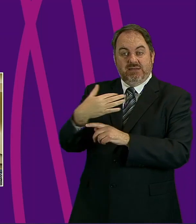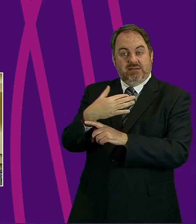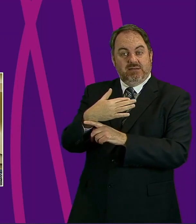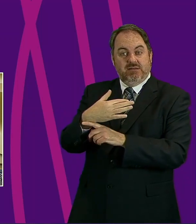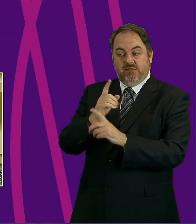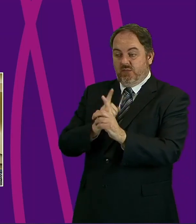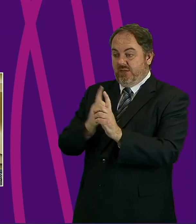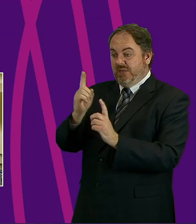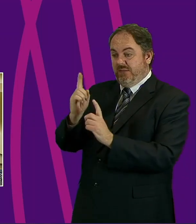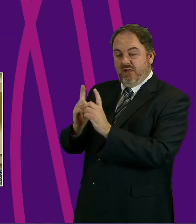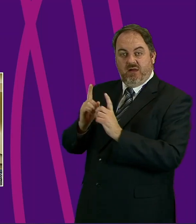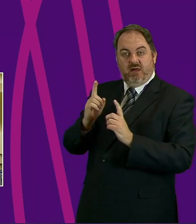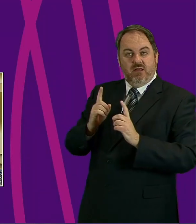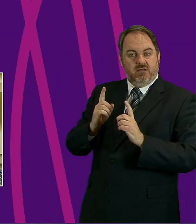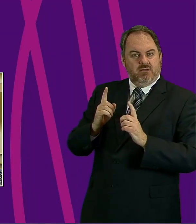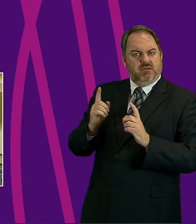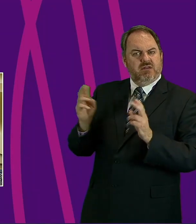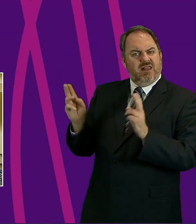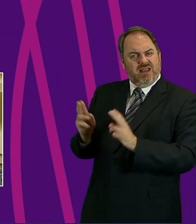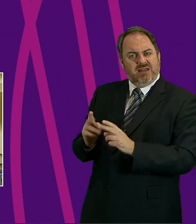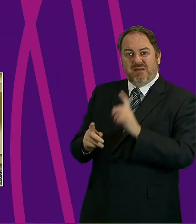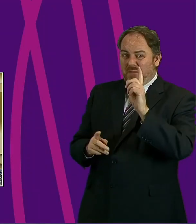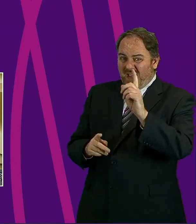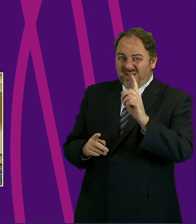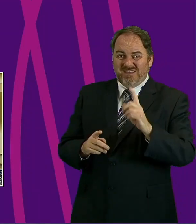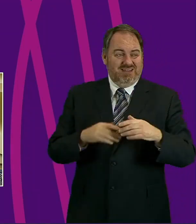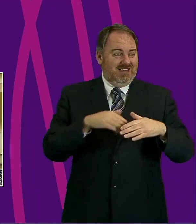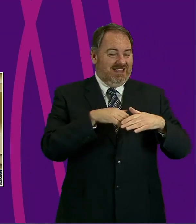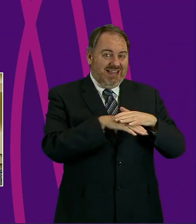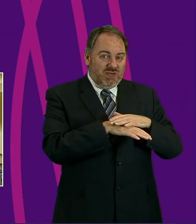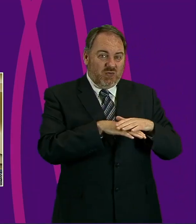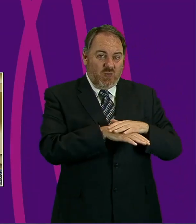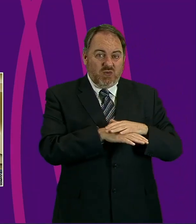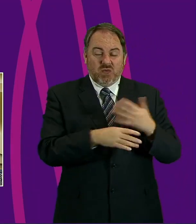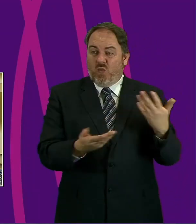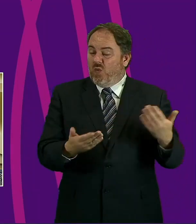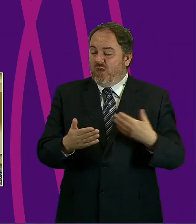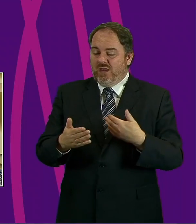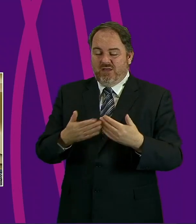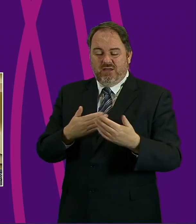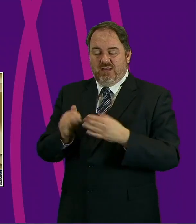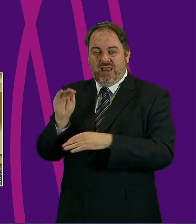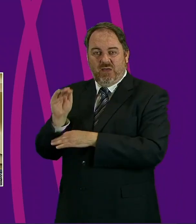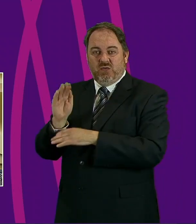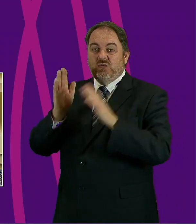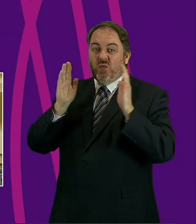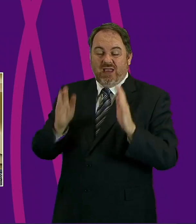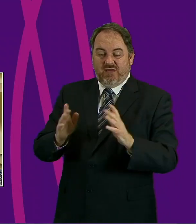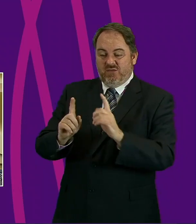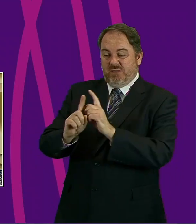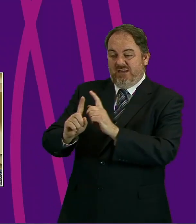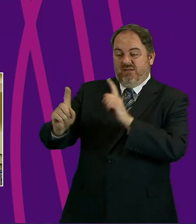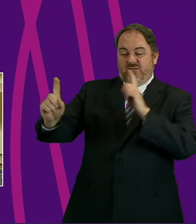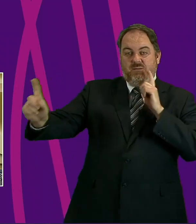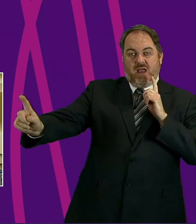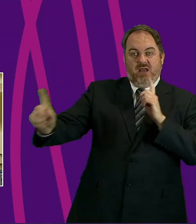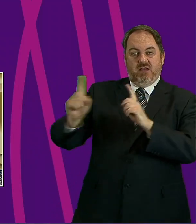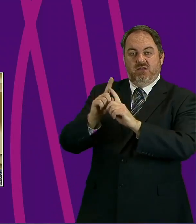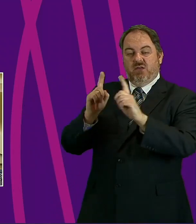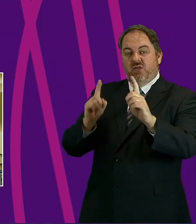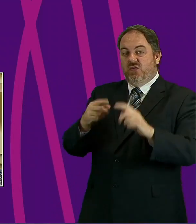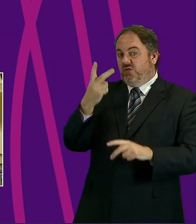transmission indoor, but of course even outdoor there are considerations about social distancing that have to be taken into account. And clearly, while I